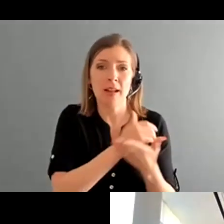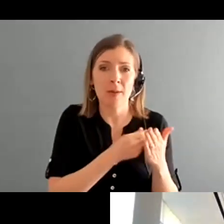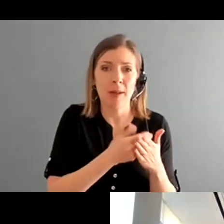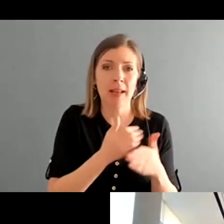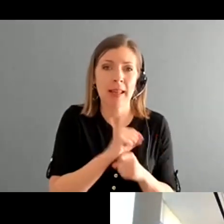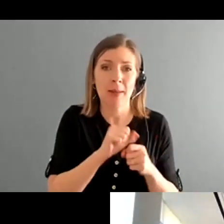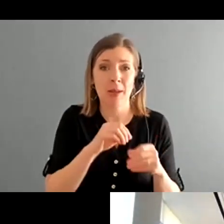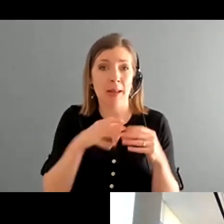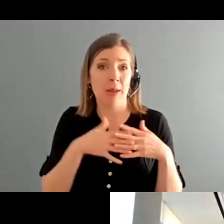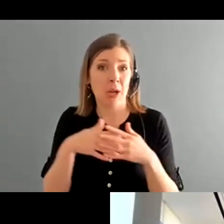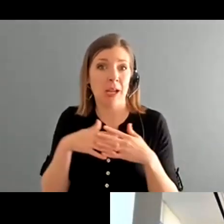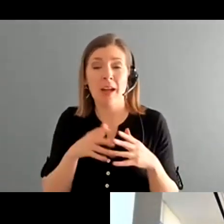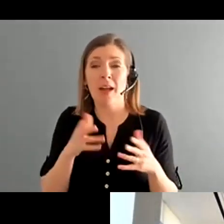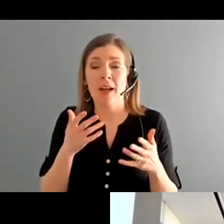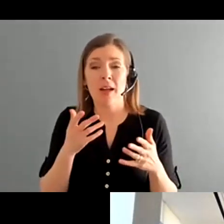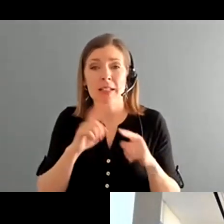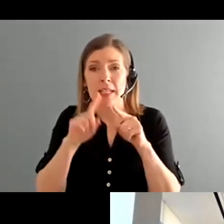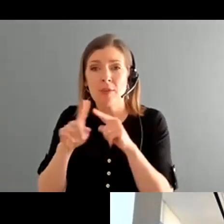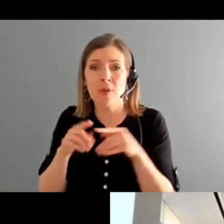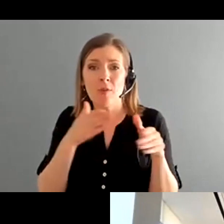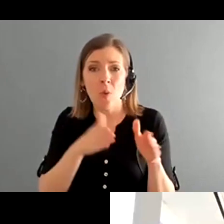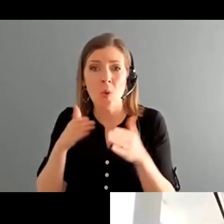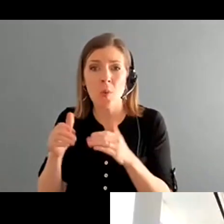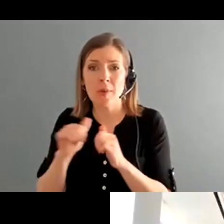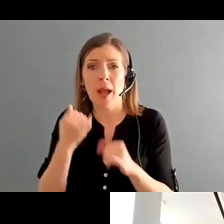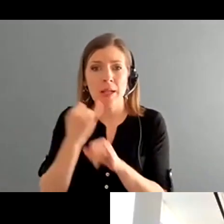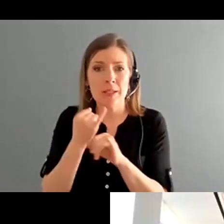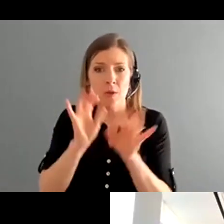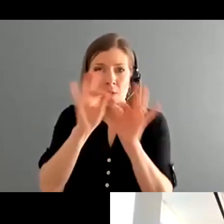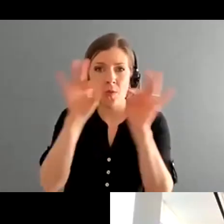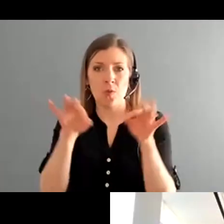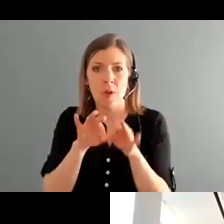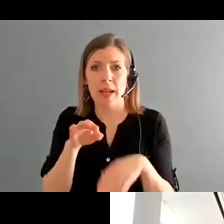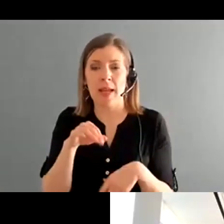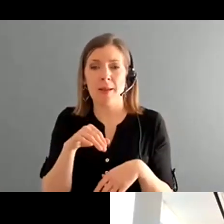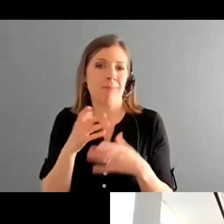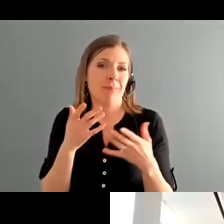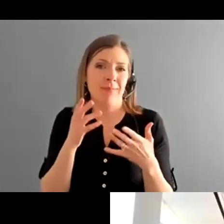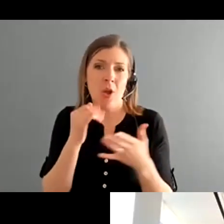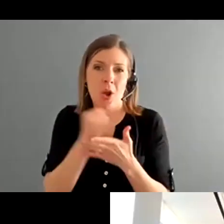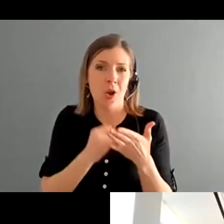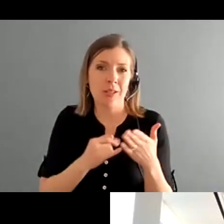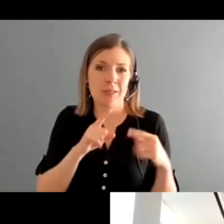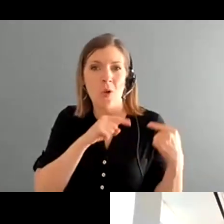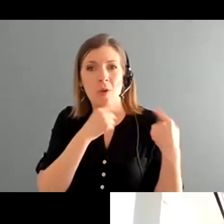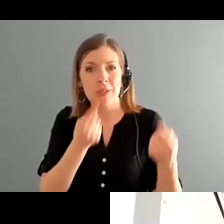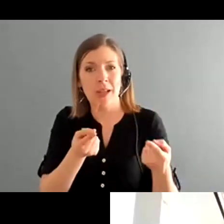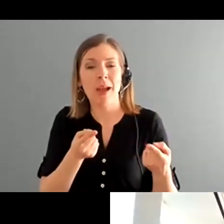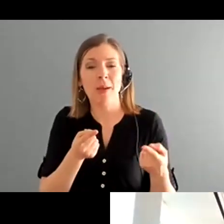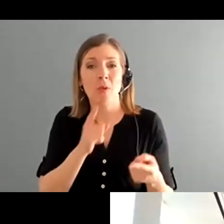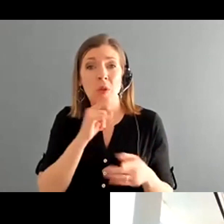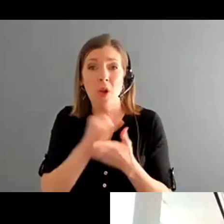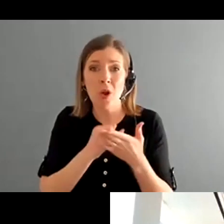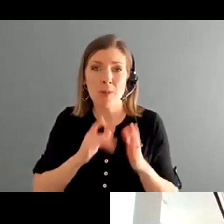the Americas. Now that really informs how the institutions frame these artists over time, and how the artists really push